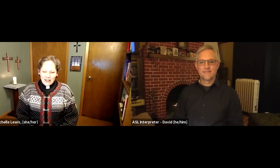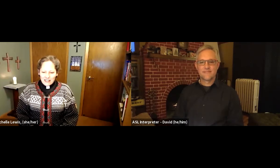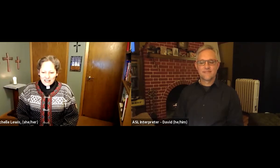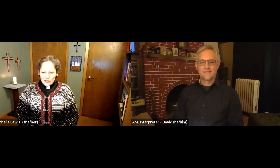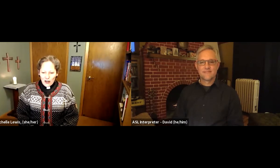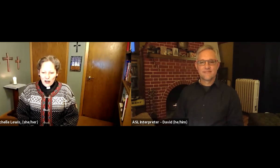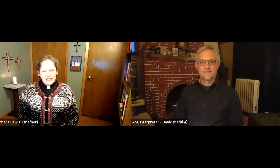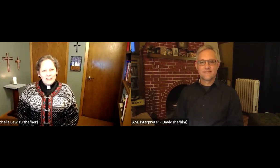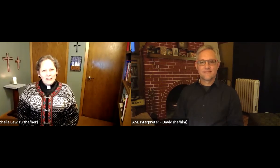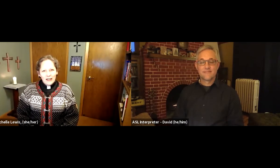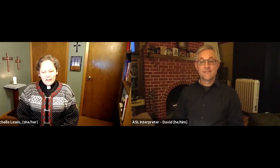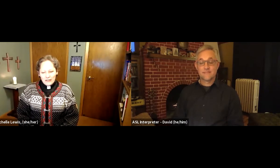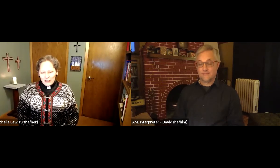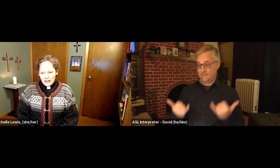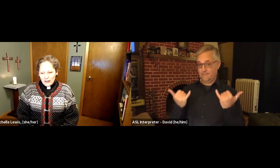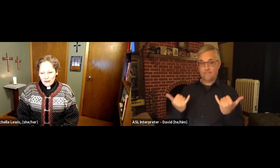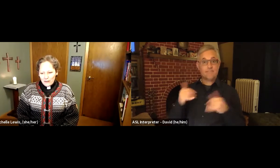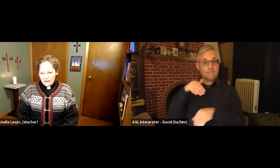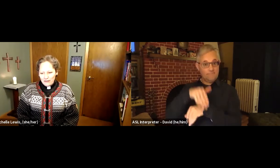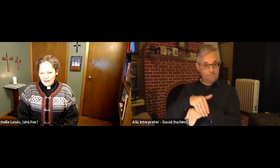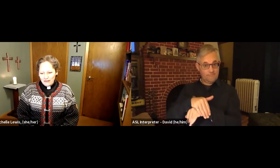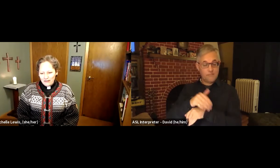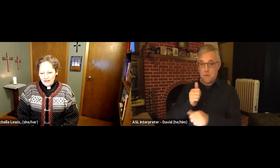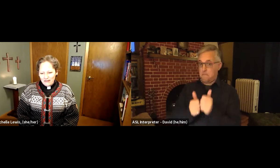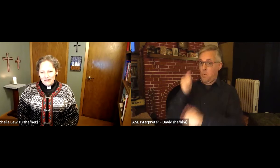This night is the longest night of the year,